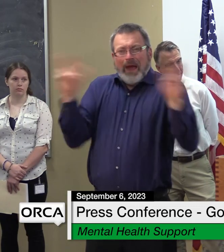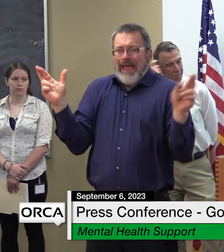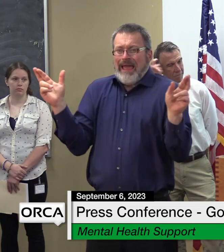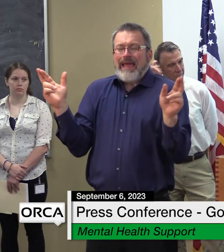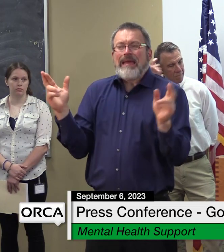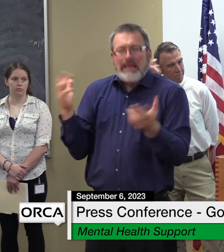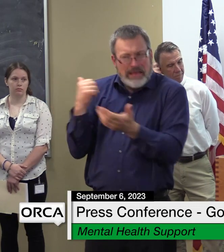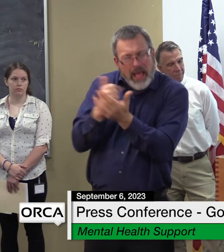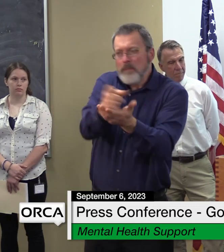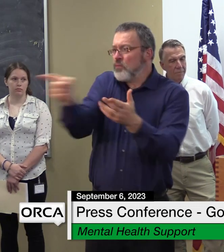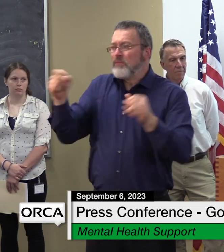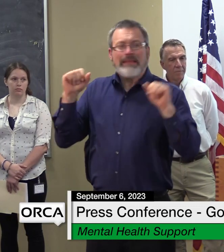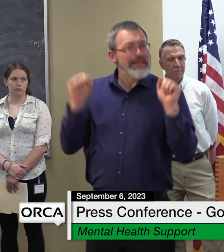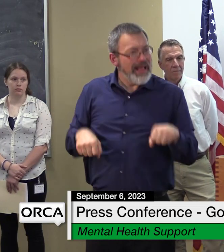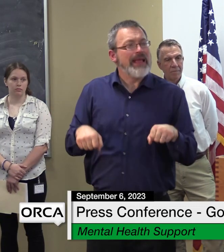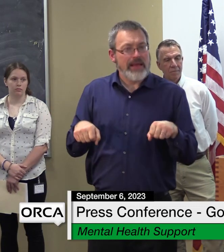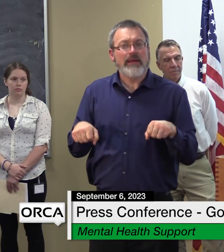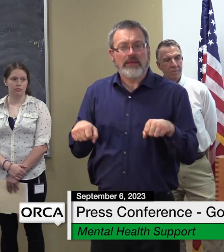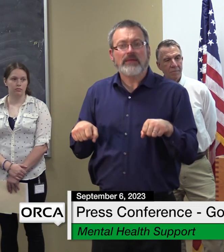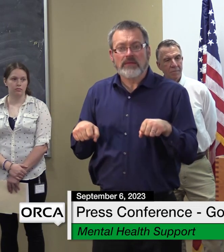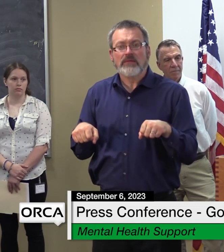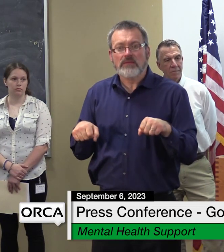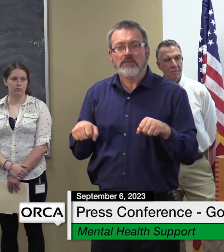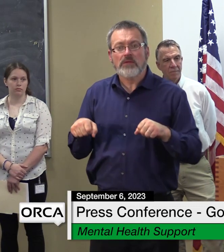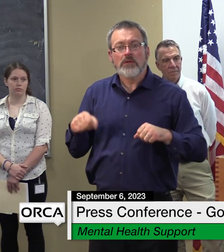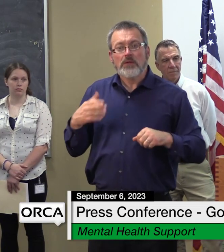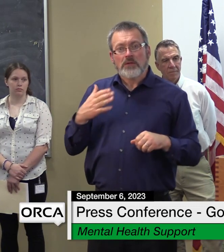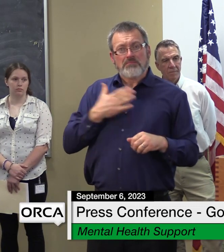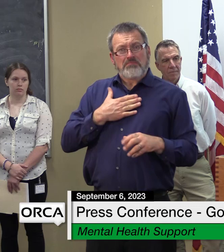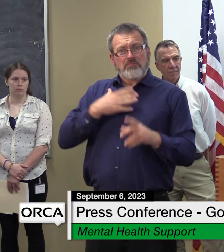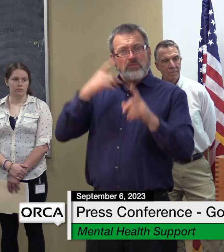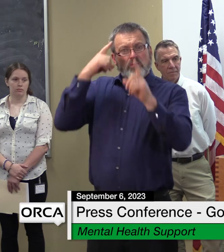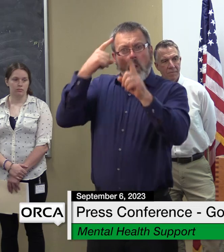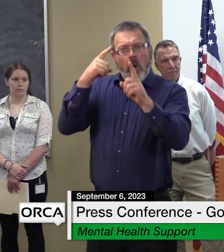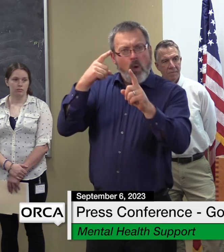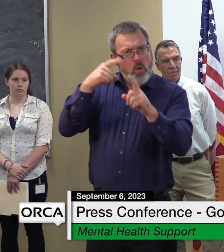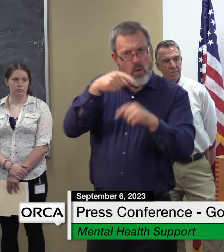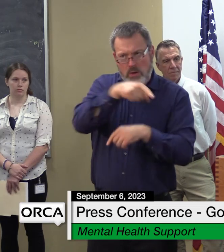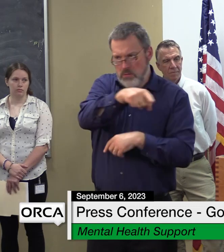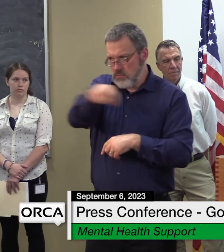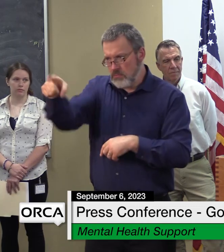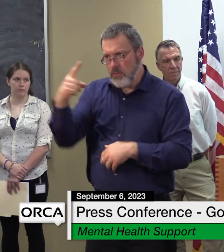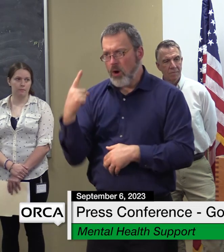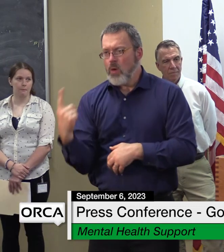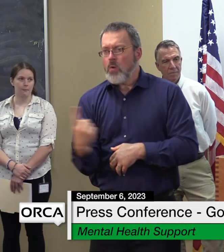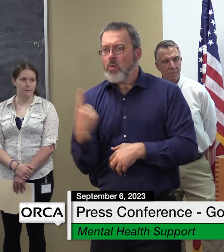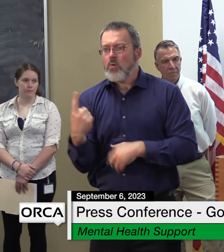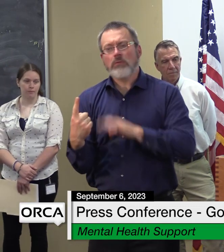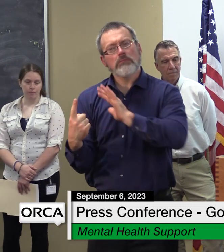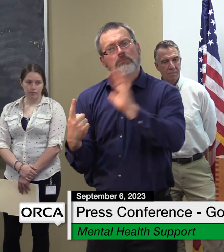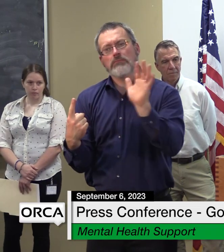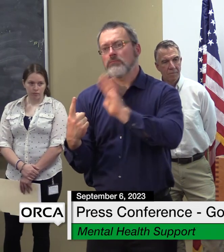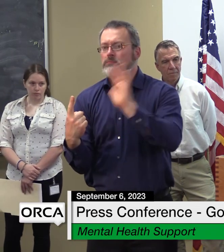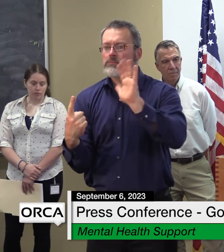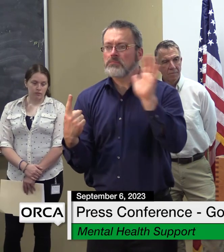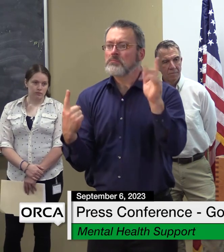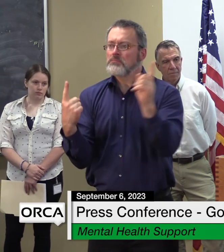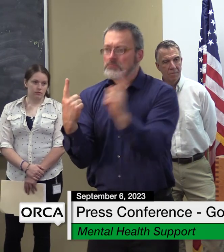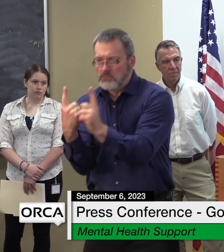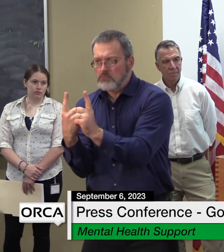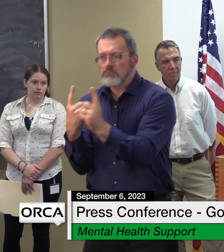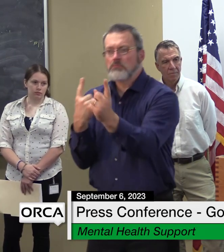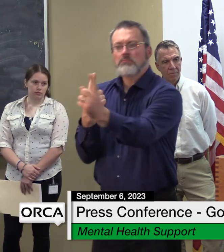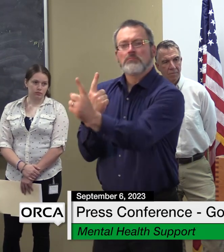Our goal is to make sure that no one faces their struggles alone. And now I'd like to introduce Alicia Webb from the 988 Lifeline